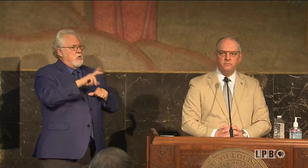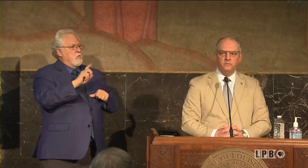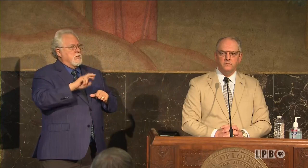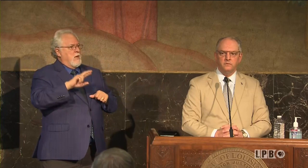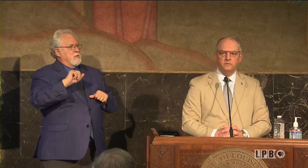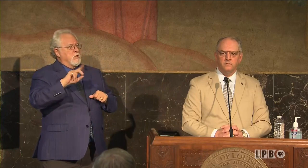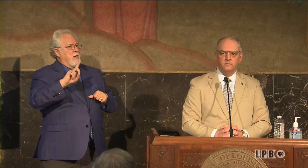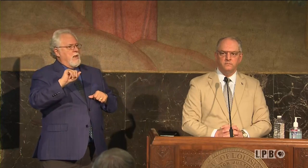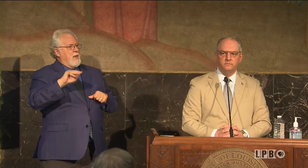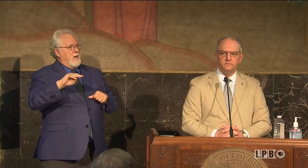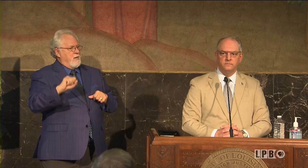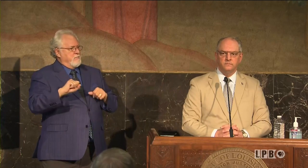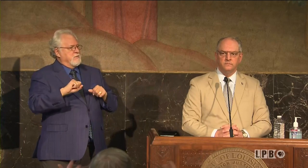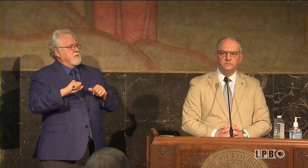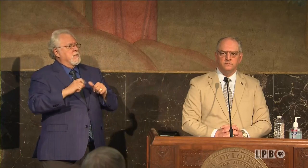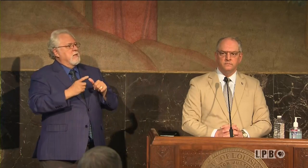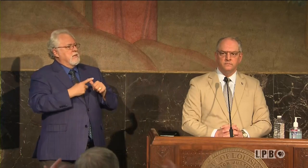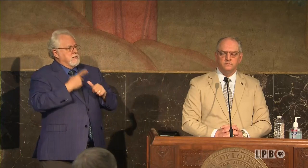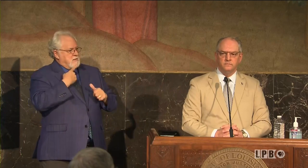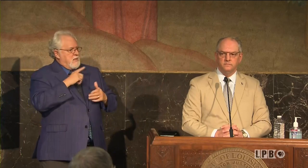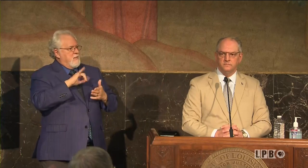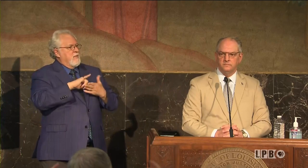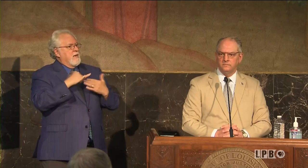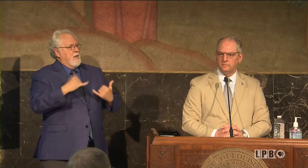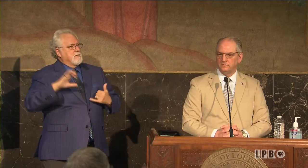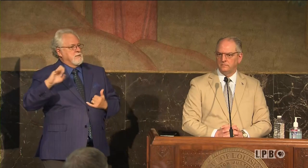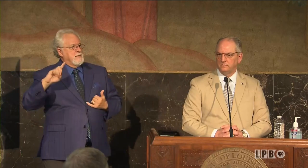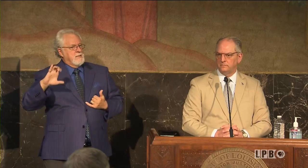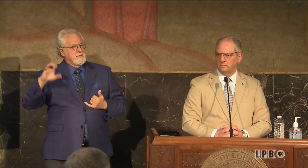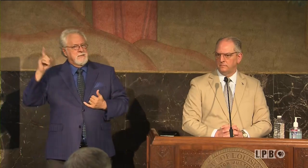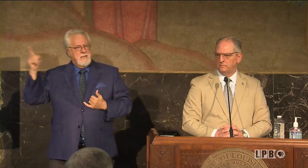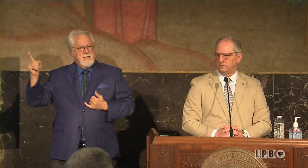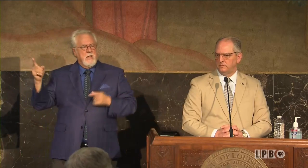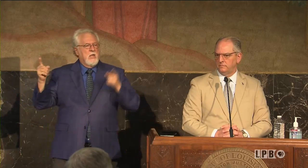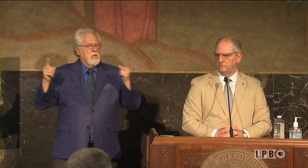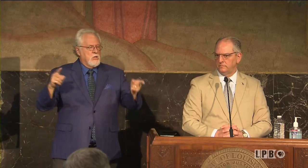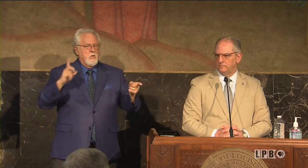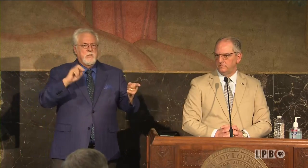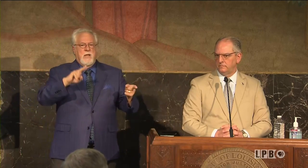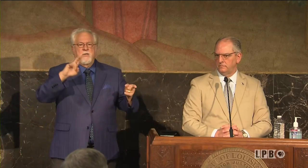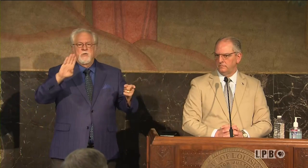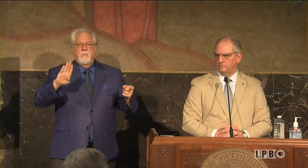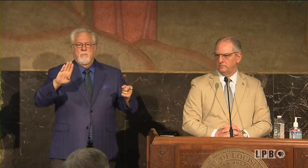Adams initially said, and then now the CDC and you and Dr. B